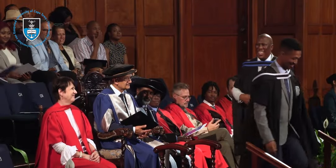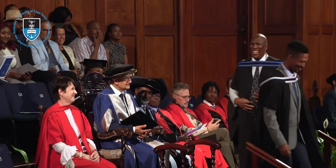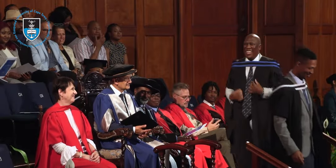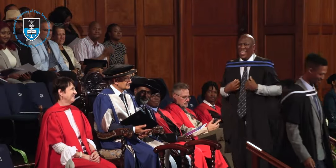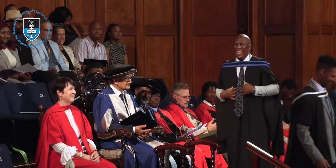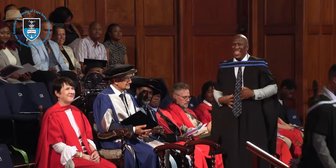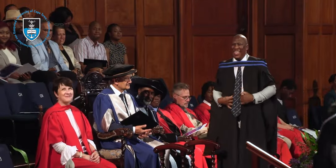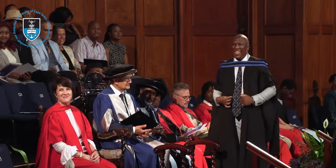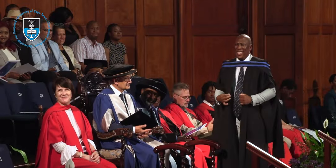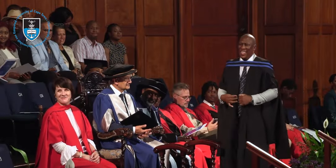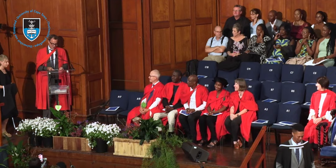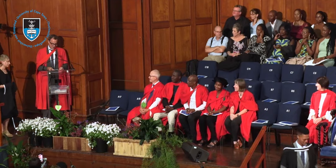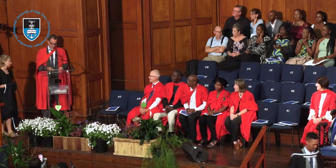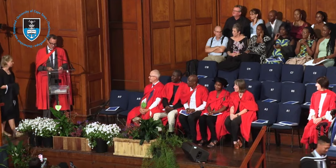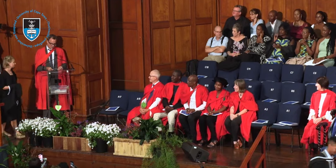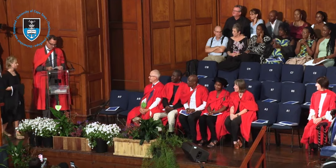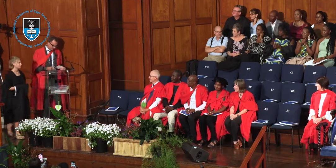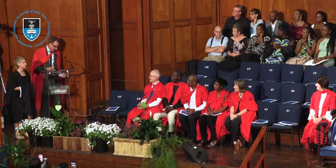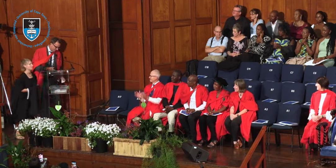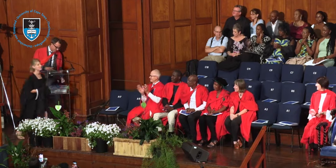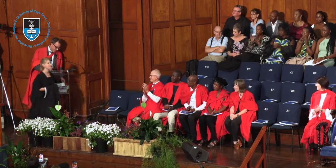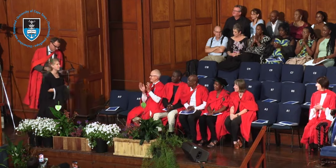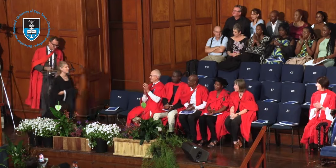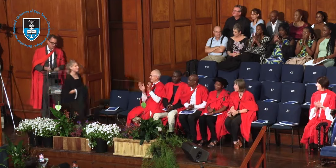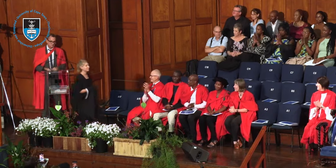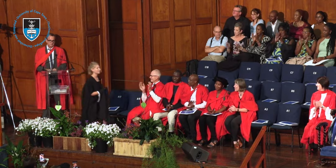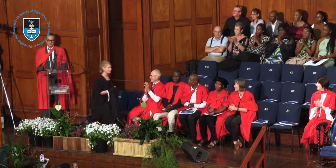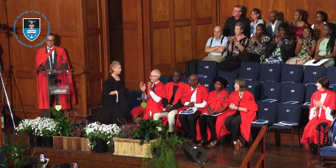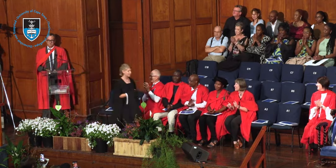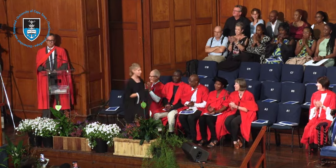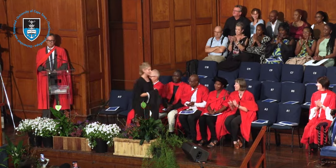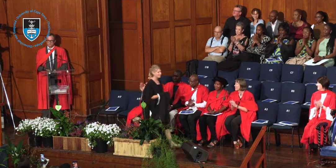For Master of Architecture, Sasha Nell Czech.